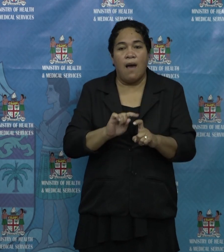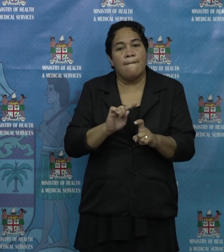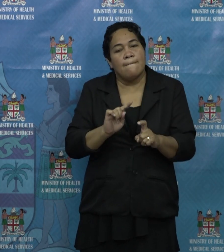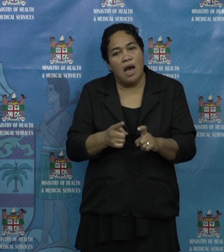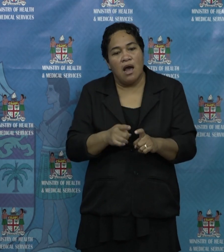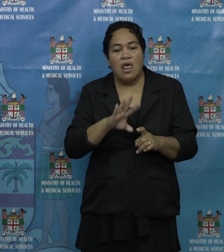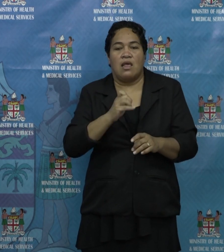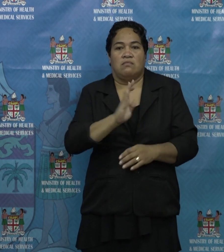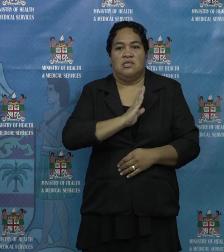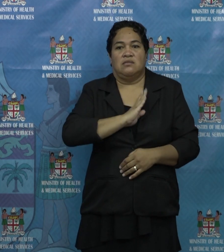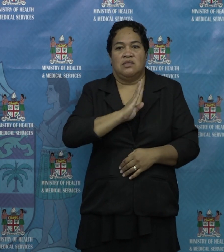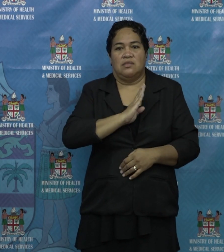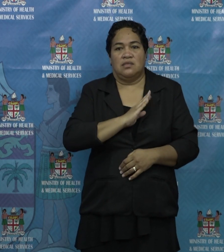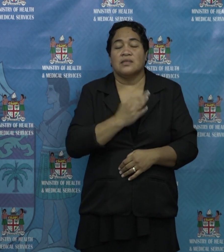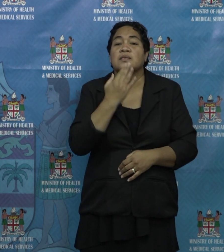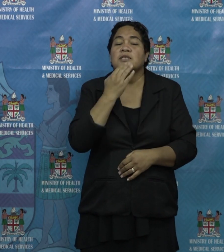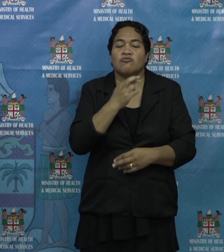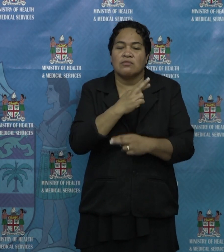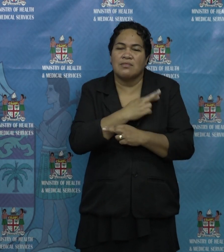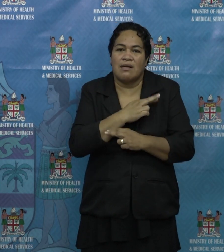sacrifice. Stay home, save lives.